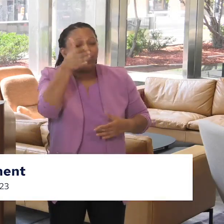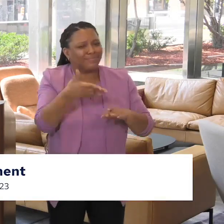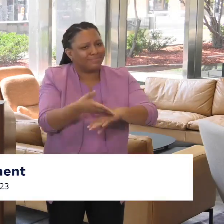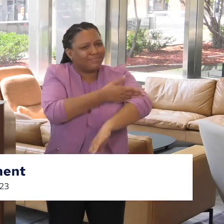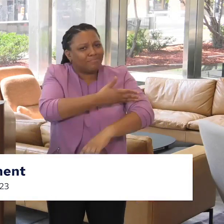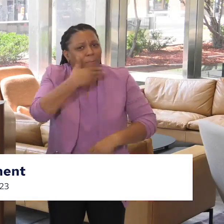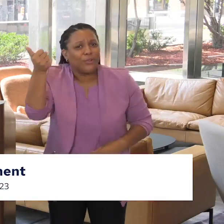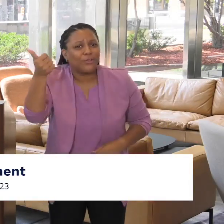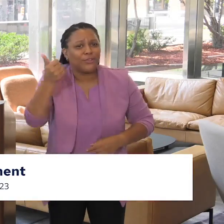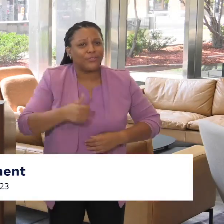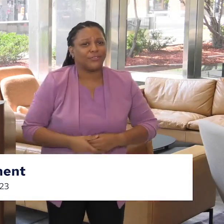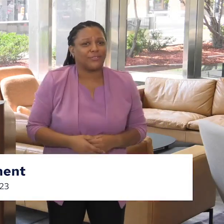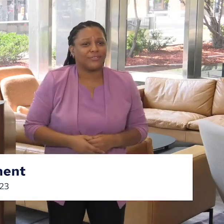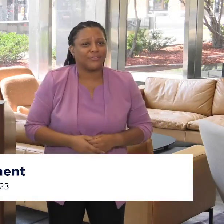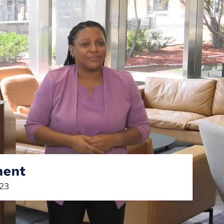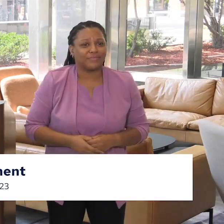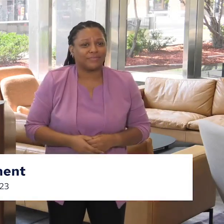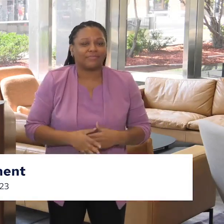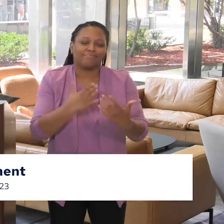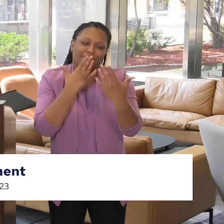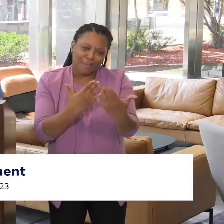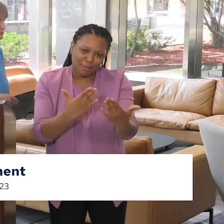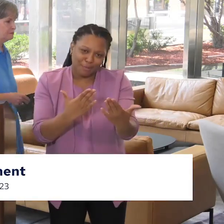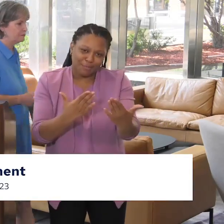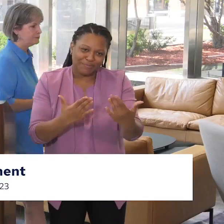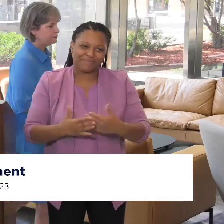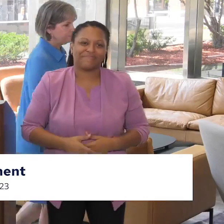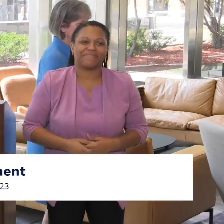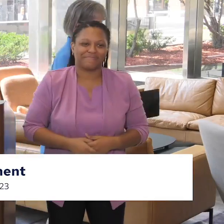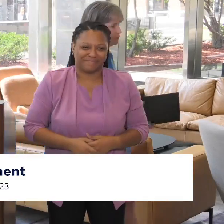future workforce here in St. Paul. Thank you.